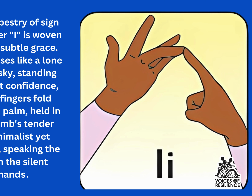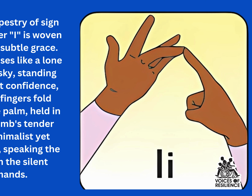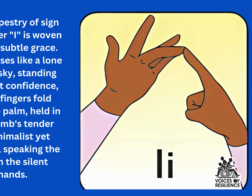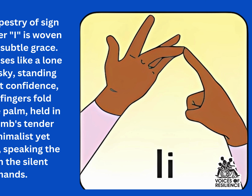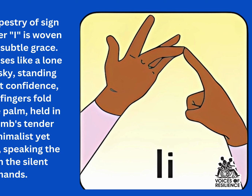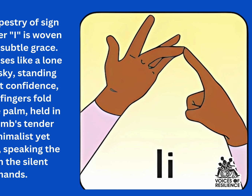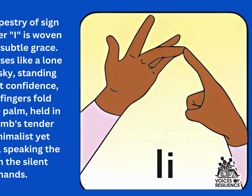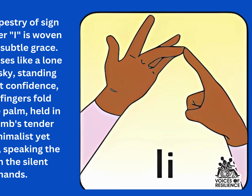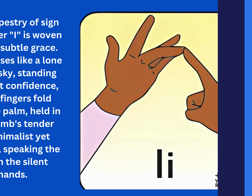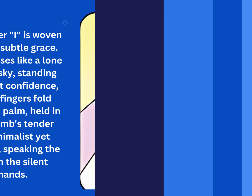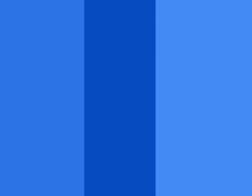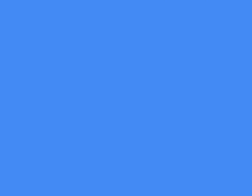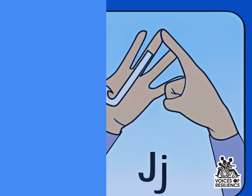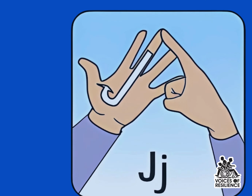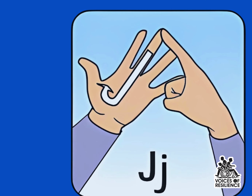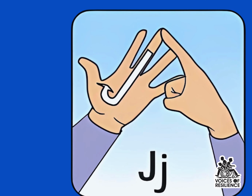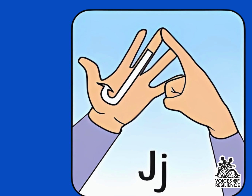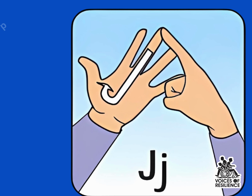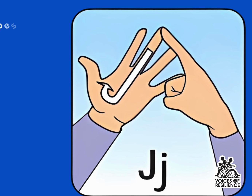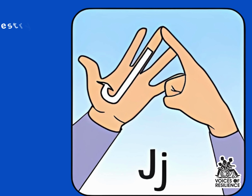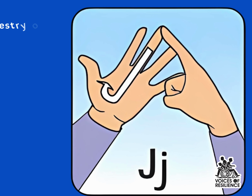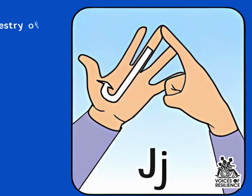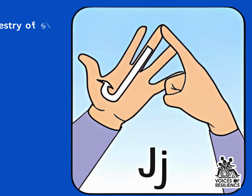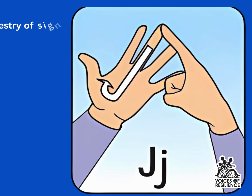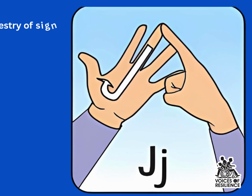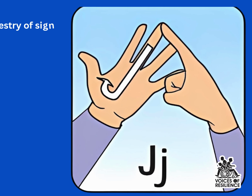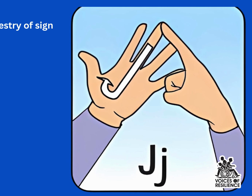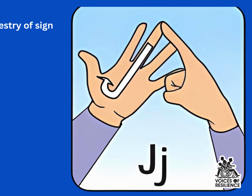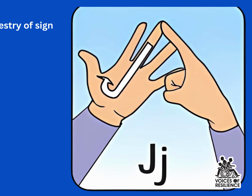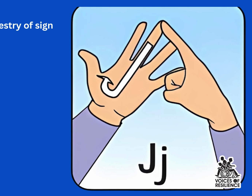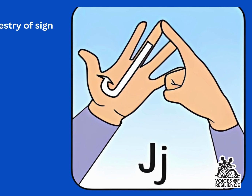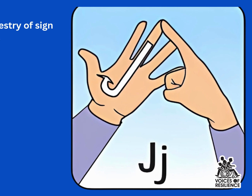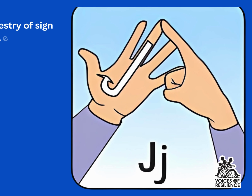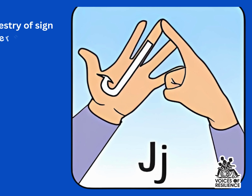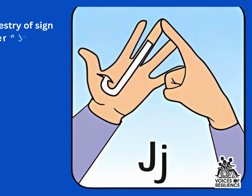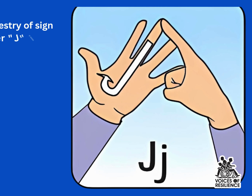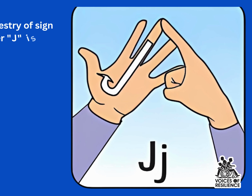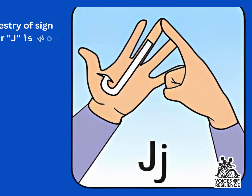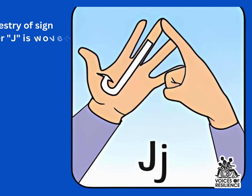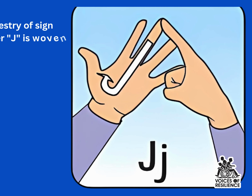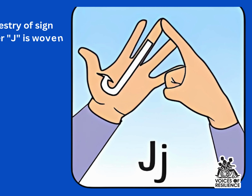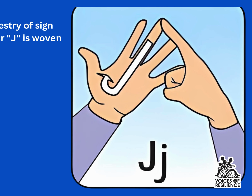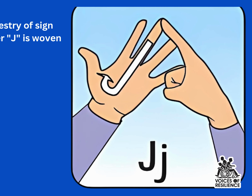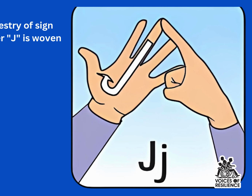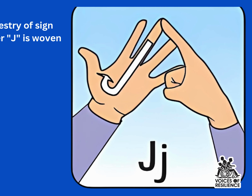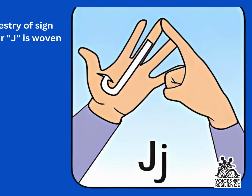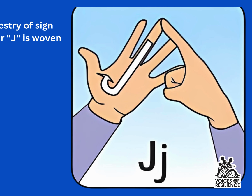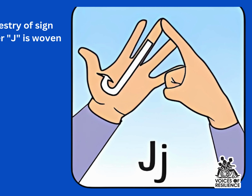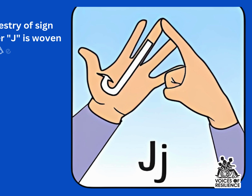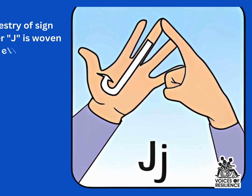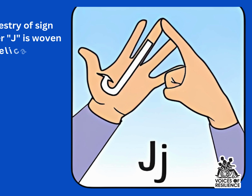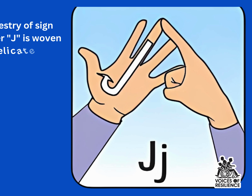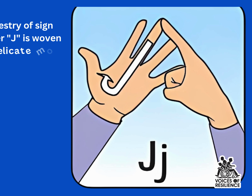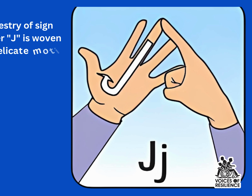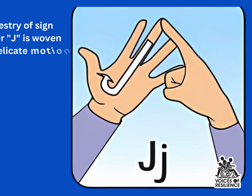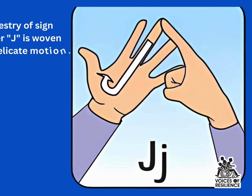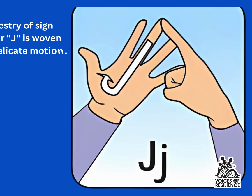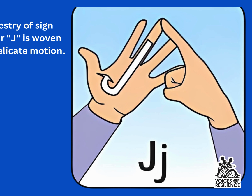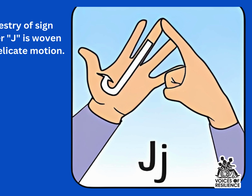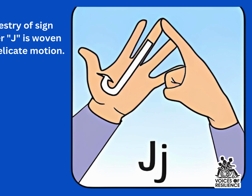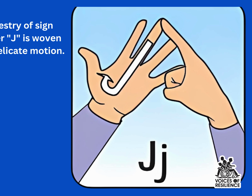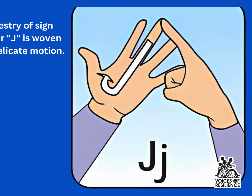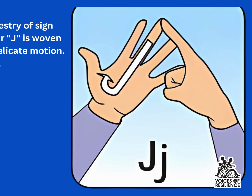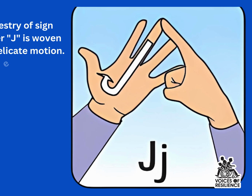of hands. In the lyrical tapestry of sign language, the letter J is woven with a flourish of